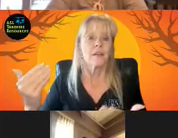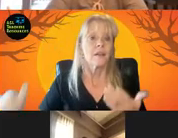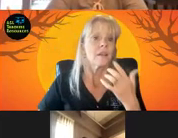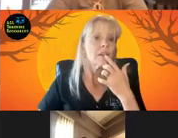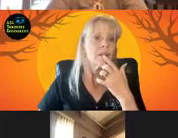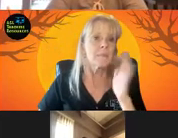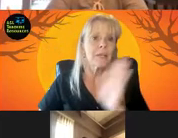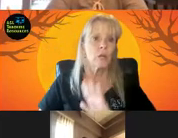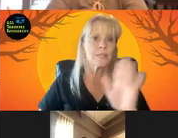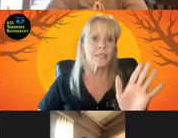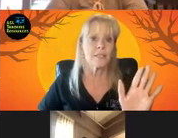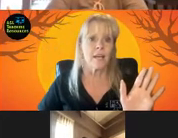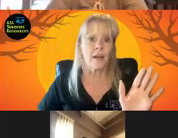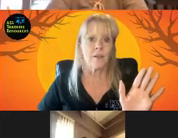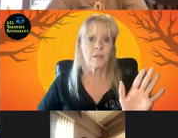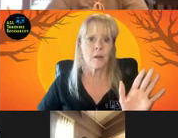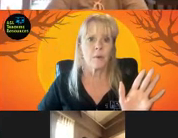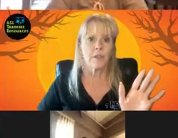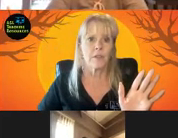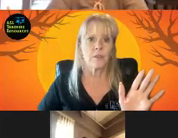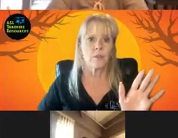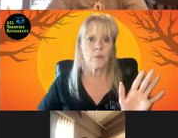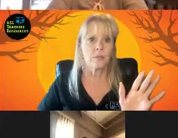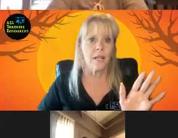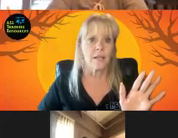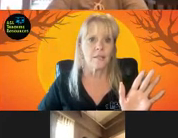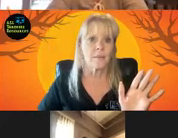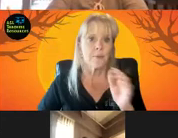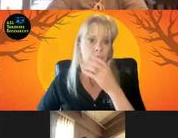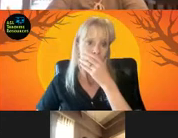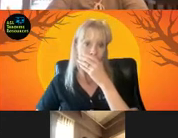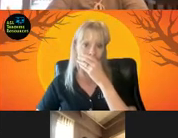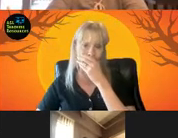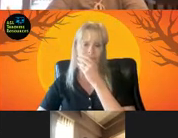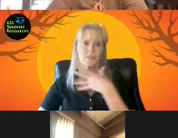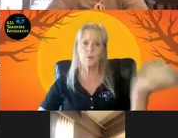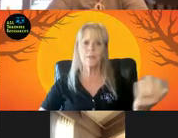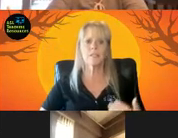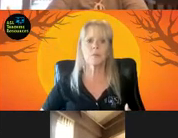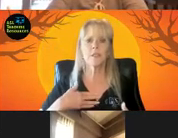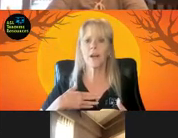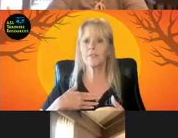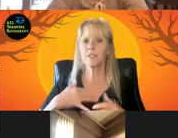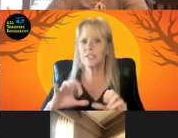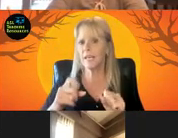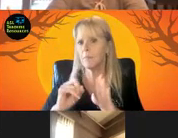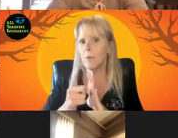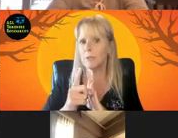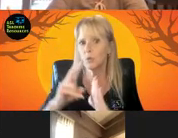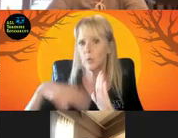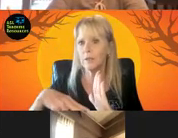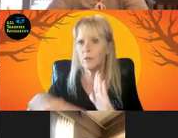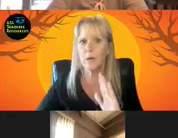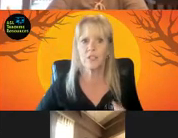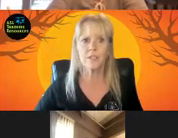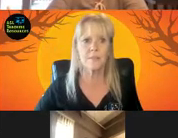Let me close this down and come over here to Google Slides. So in this one, you have to just take a moment